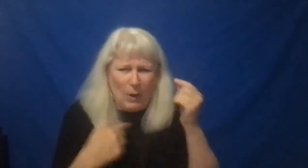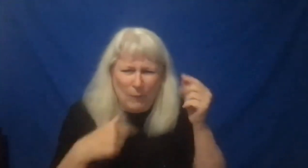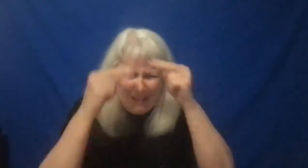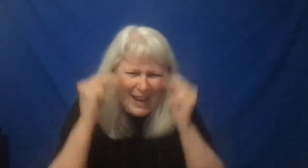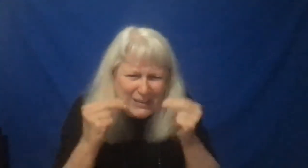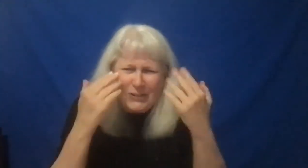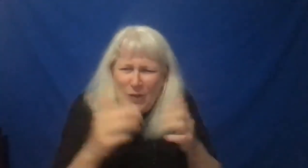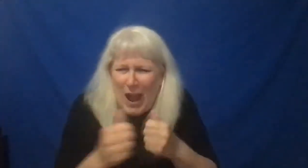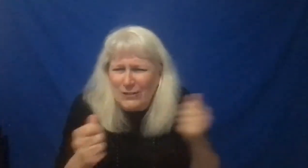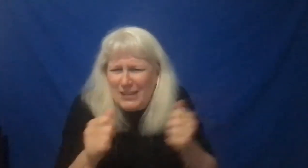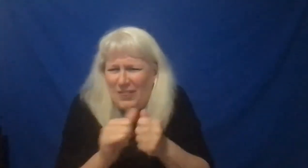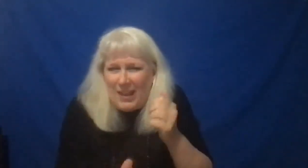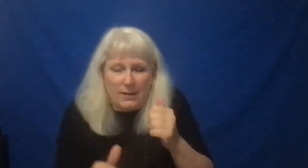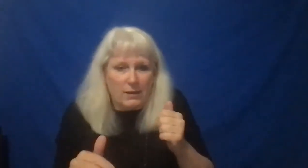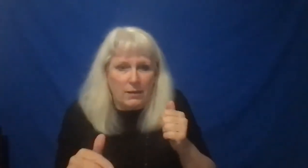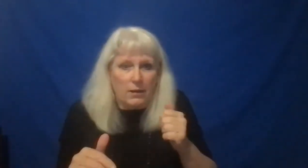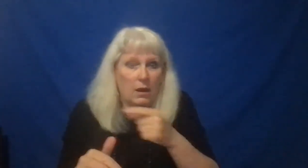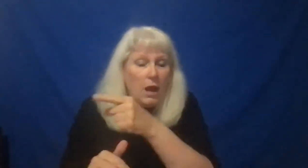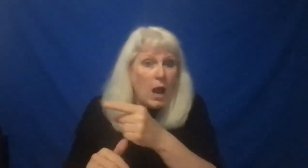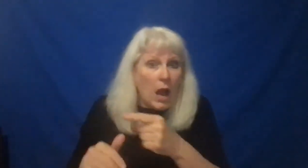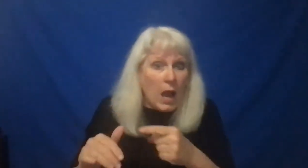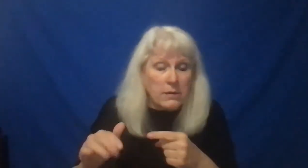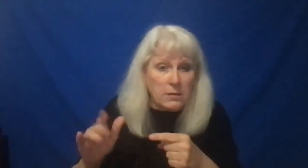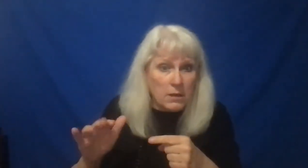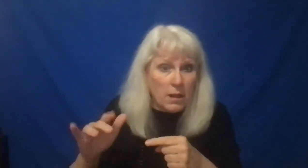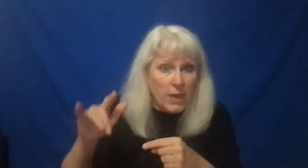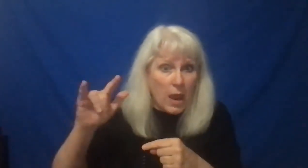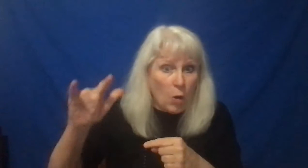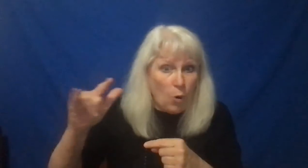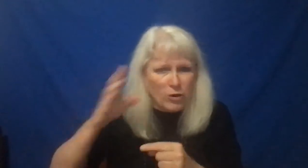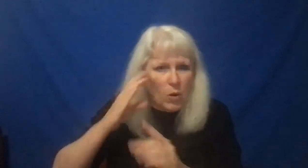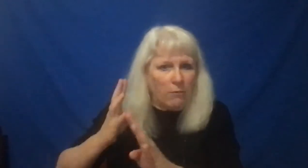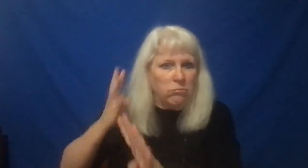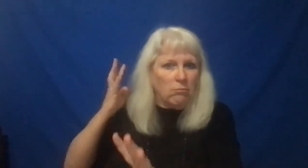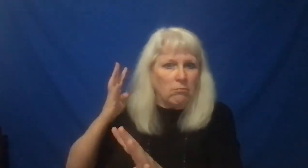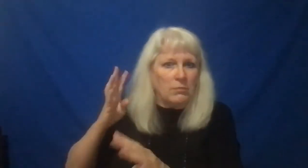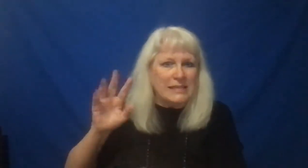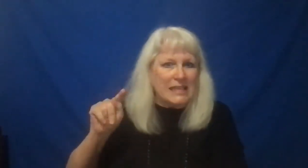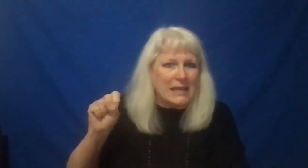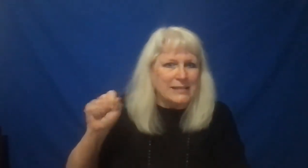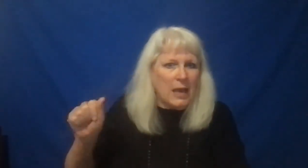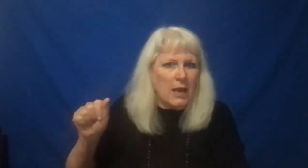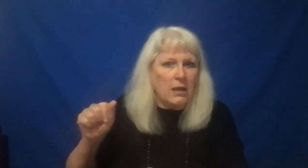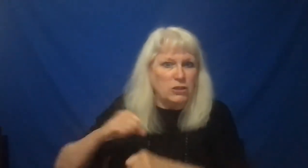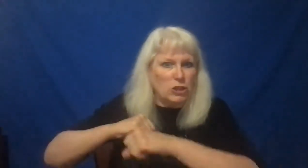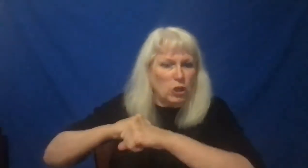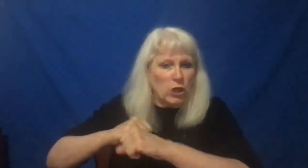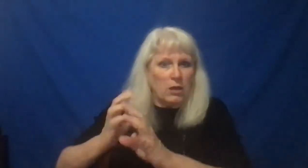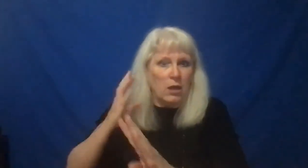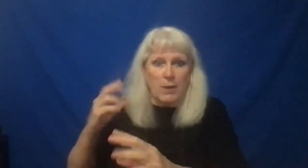even to the security line at the airport. And so it was overwhelming, but that's the expansion. I was